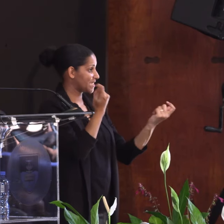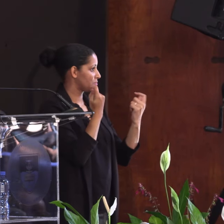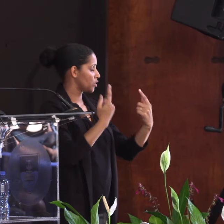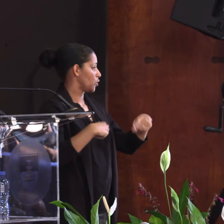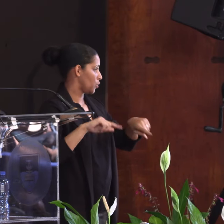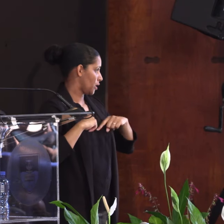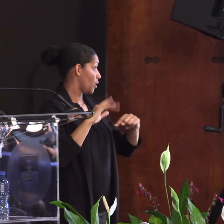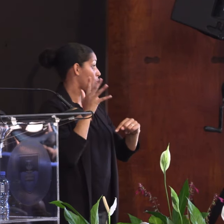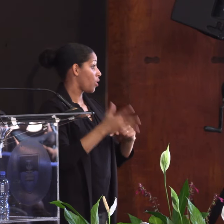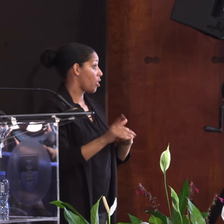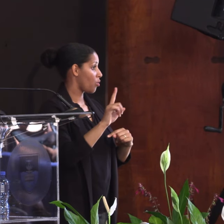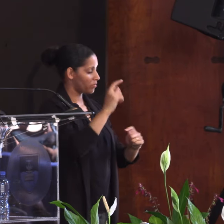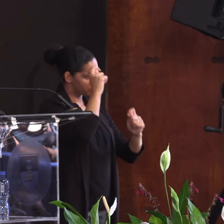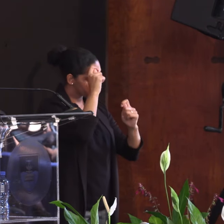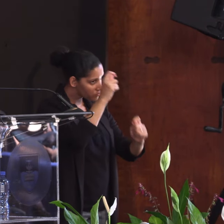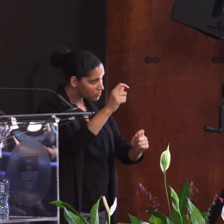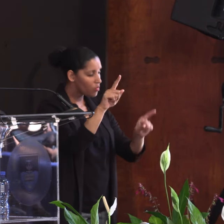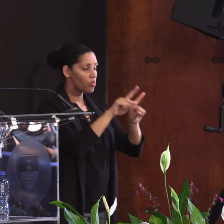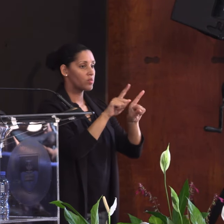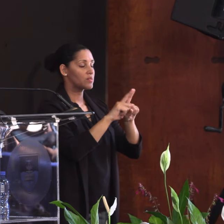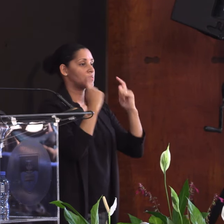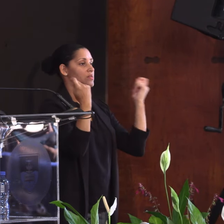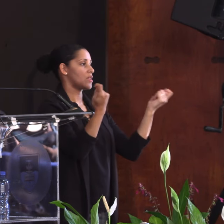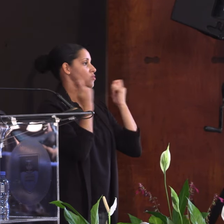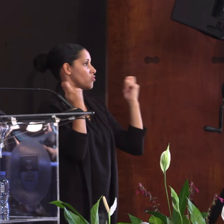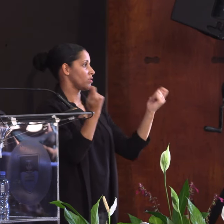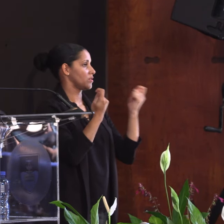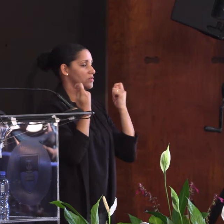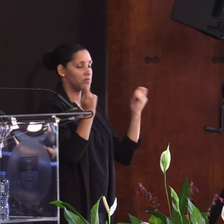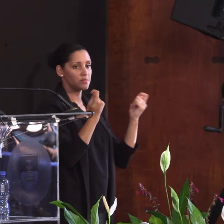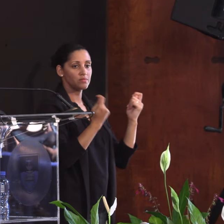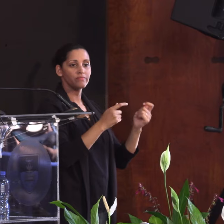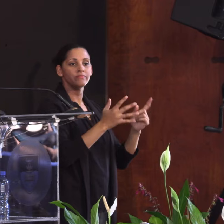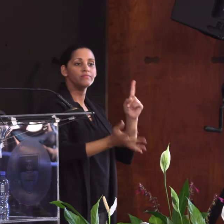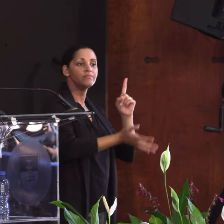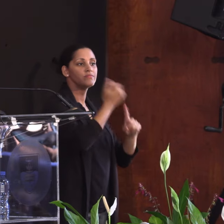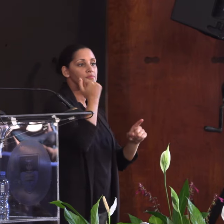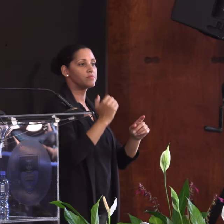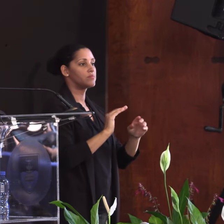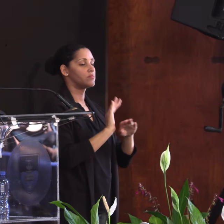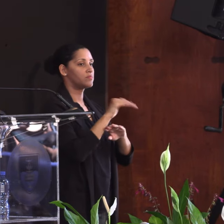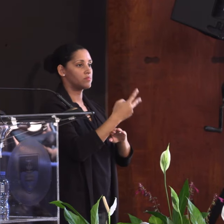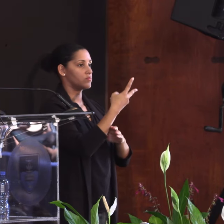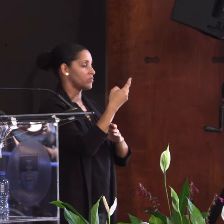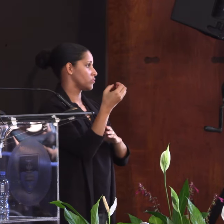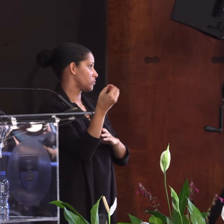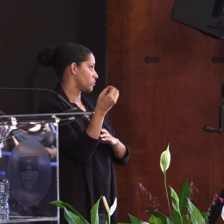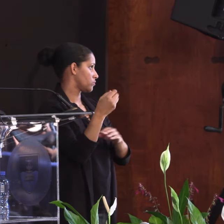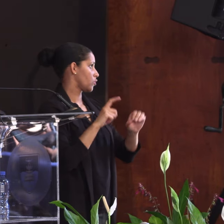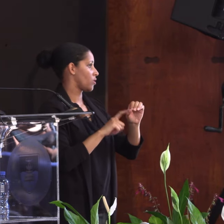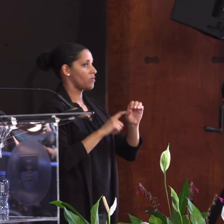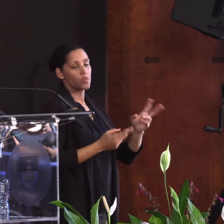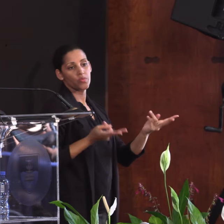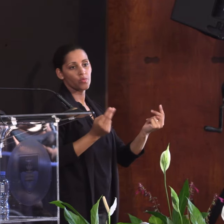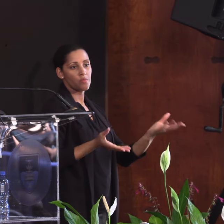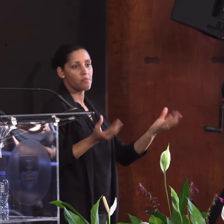will pay tribute to and celebrate the achievements of more than 200 newly qualified